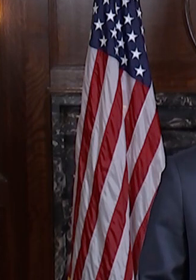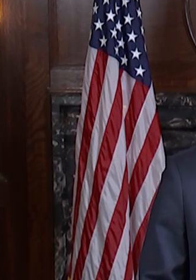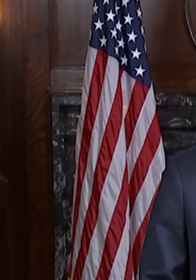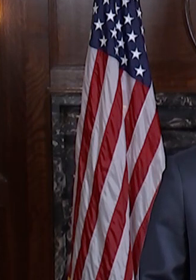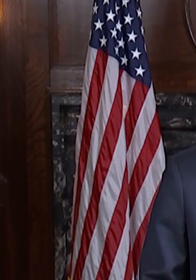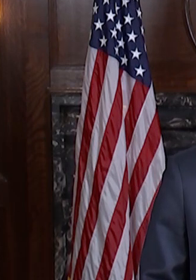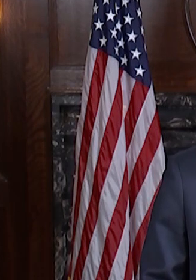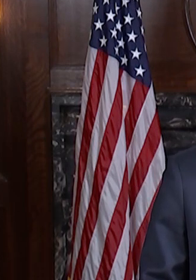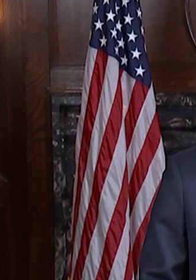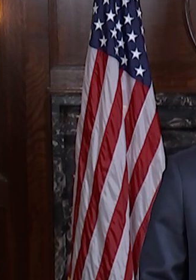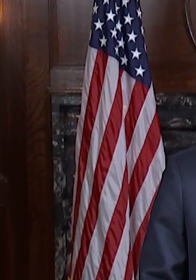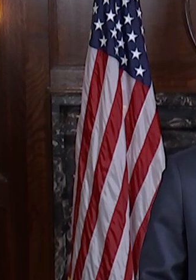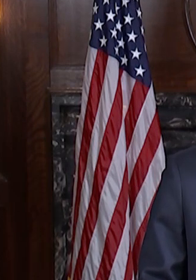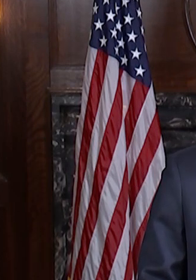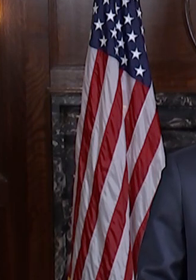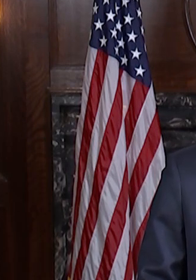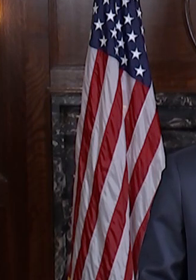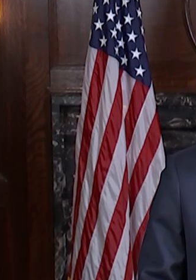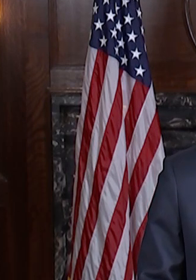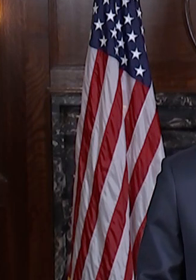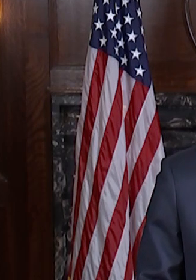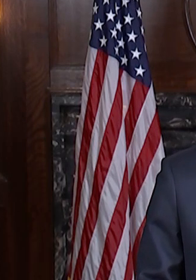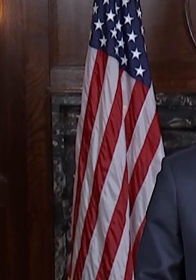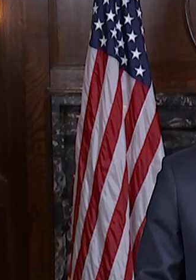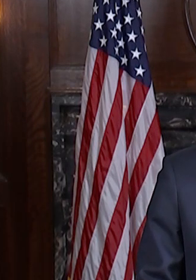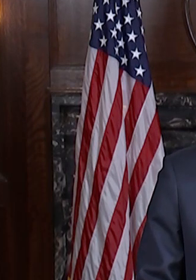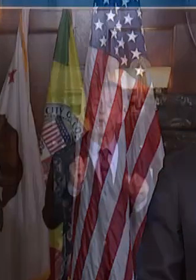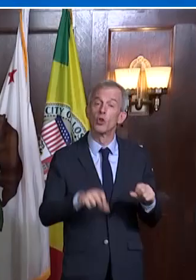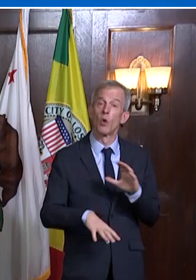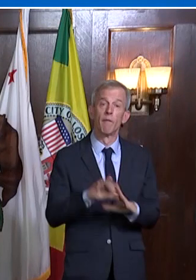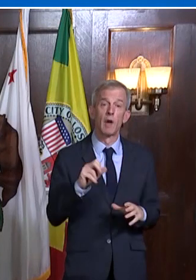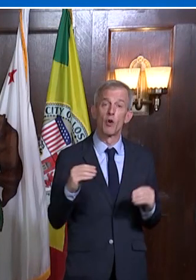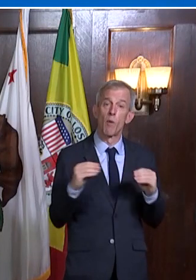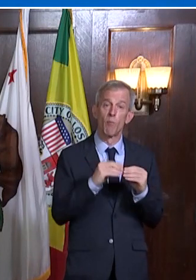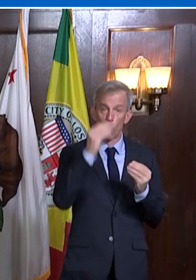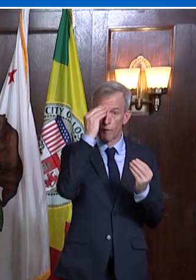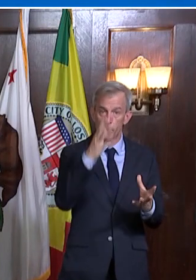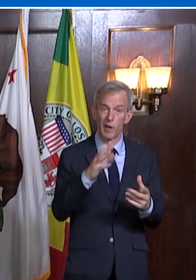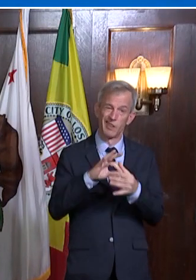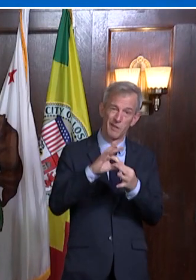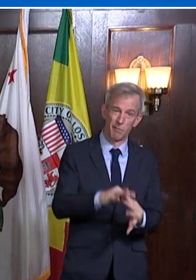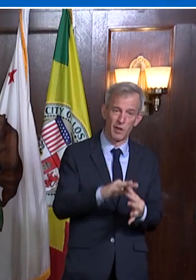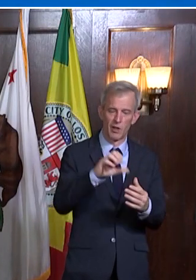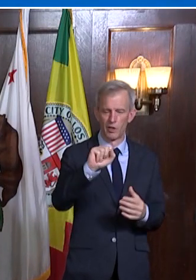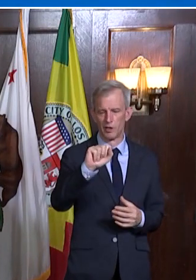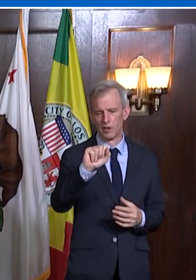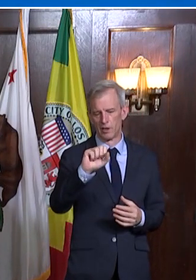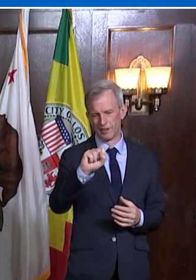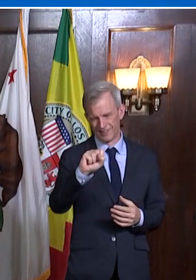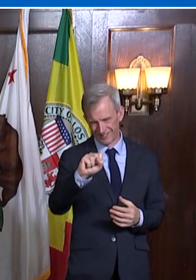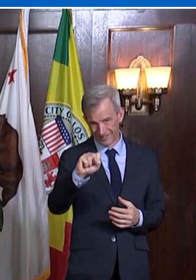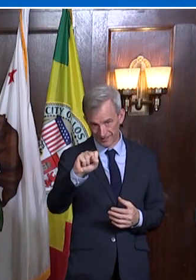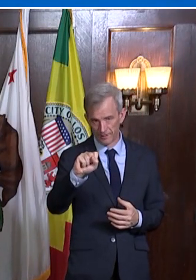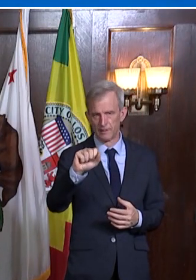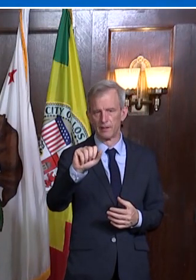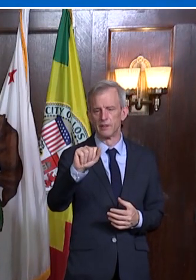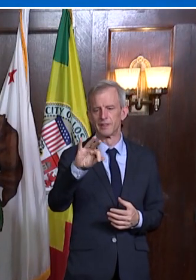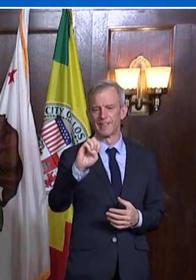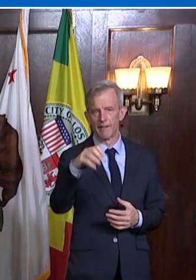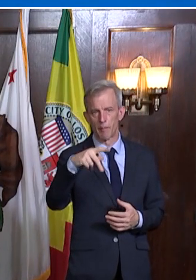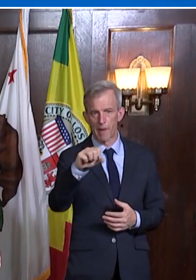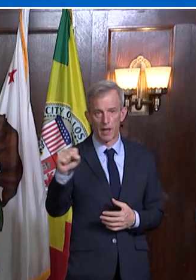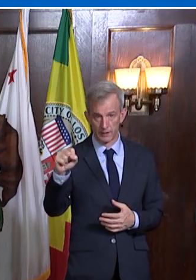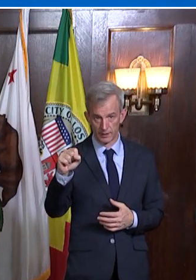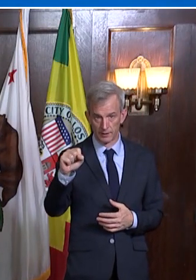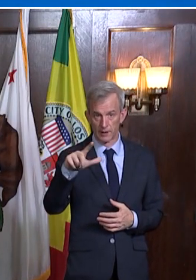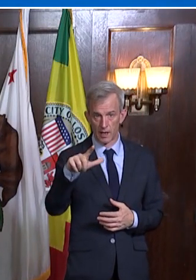love every single day. You can find out more information about Safe Pass LA, including a PDF of the notice that business owners can